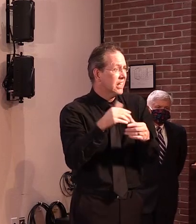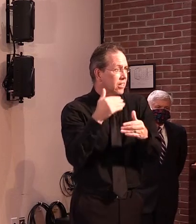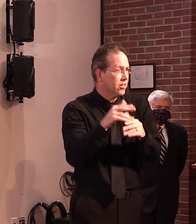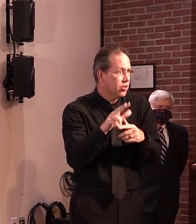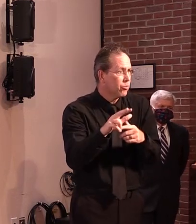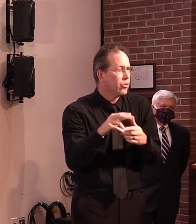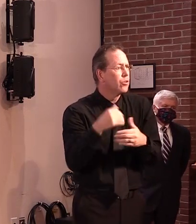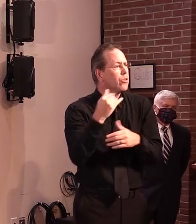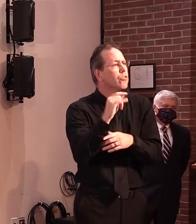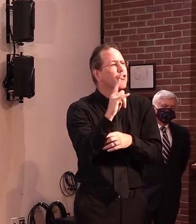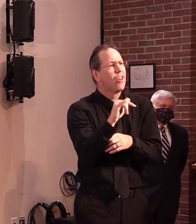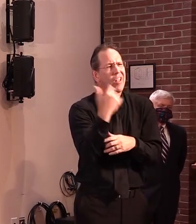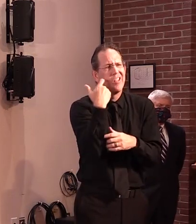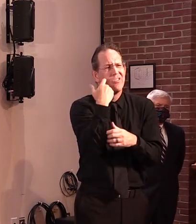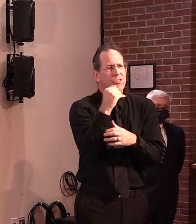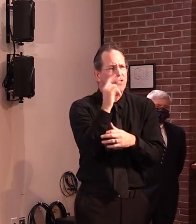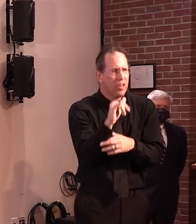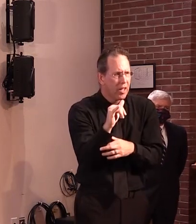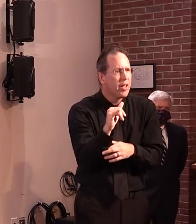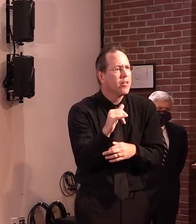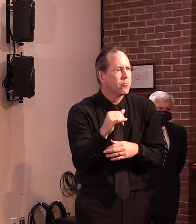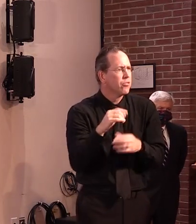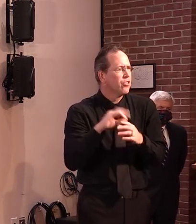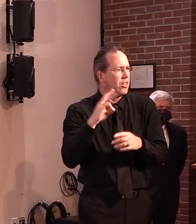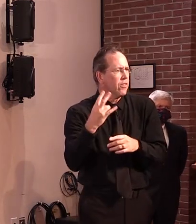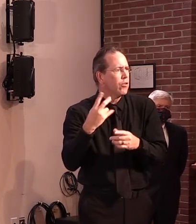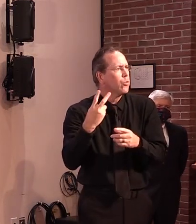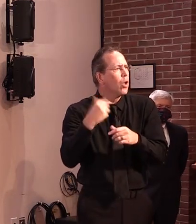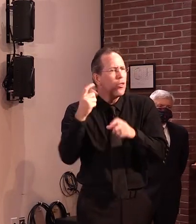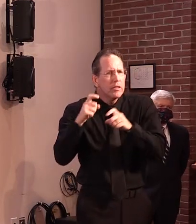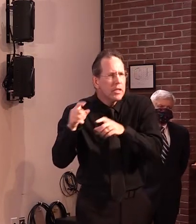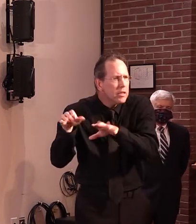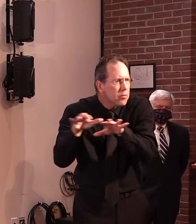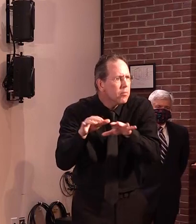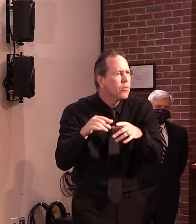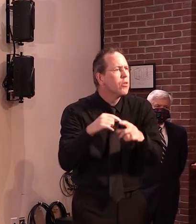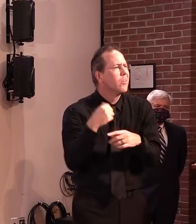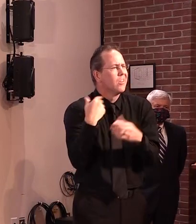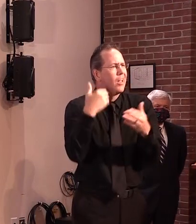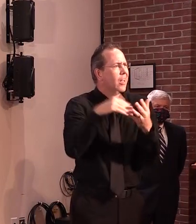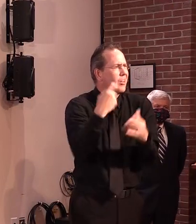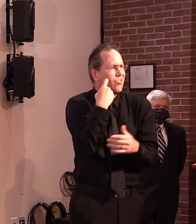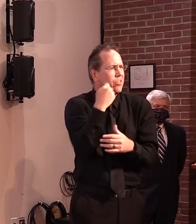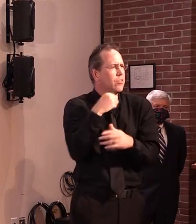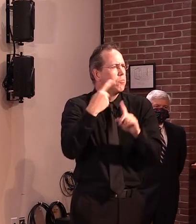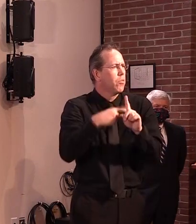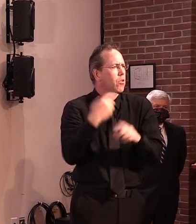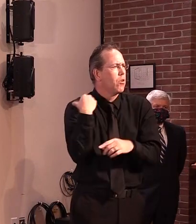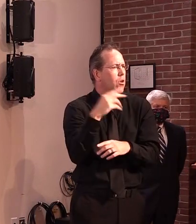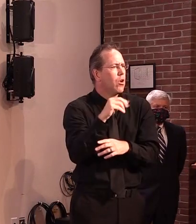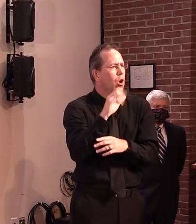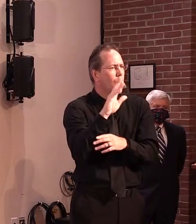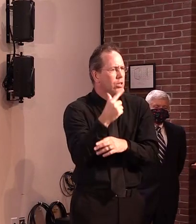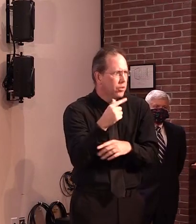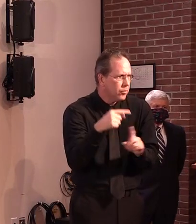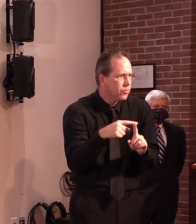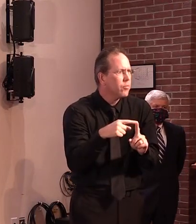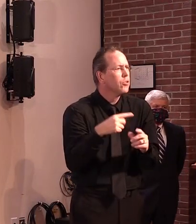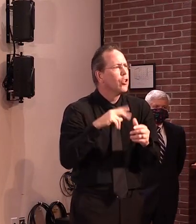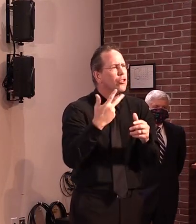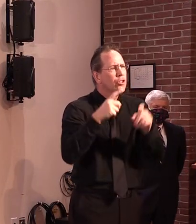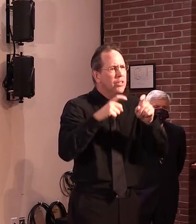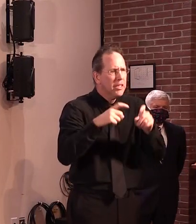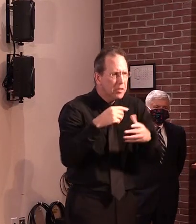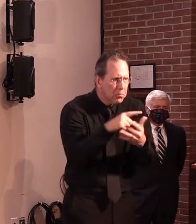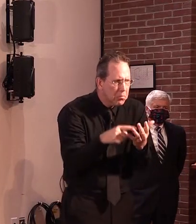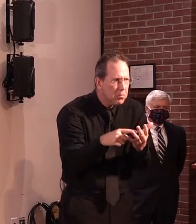of the candidates and mid to end of August for the third candidate. The fourth will go into phase three trial at